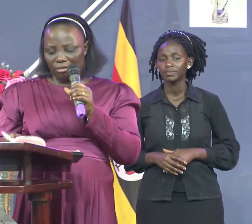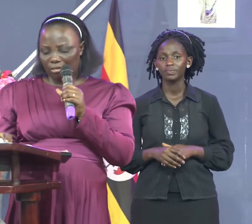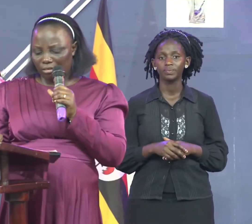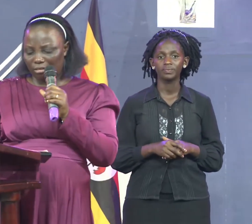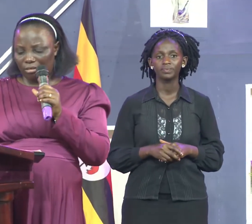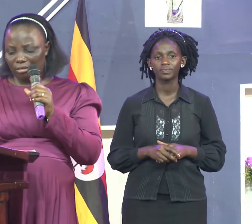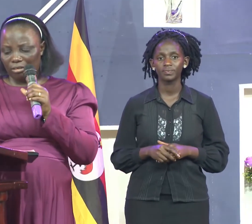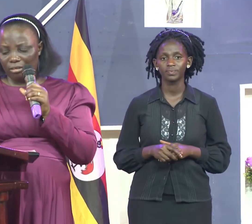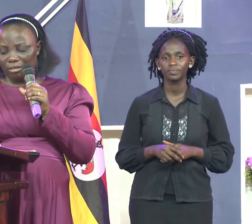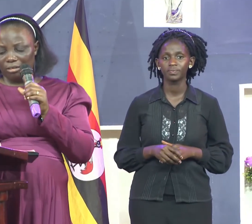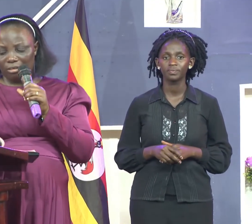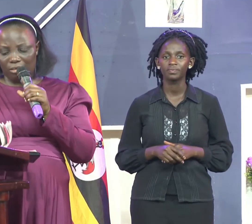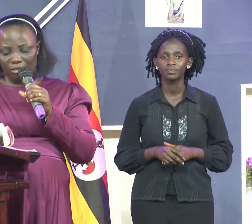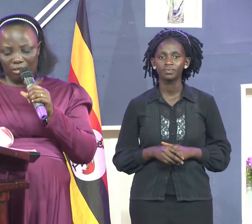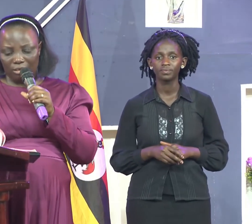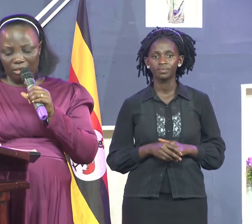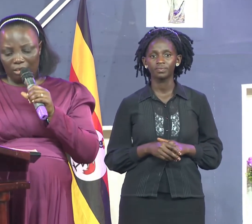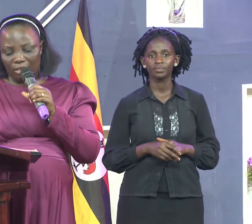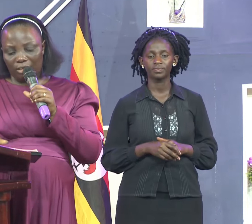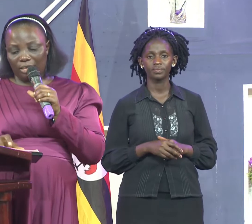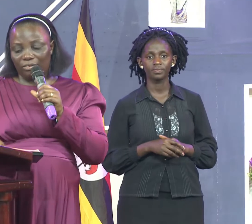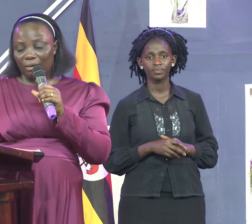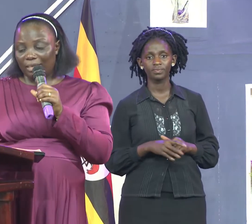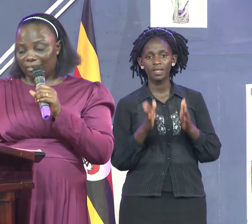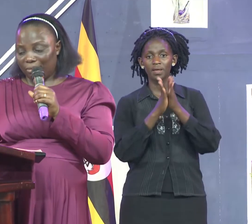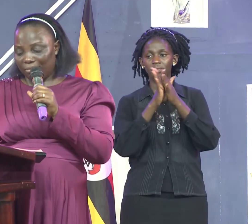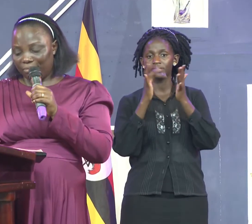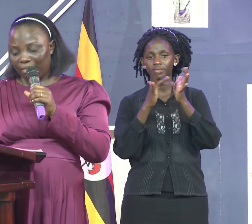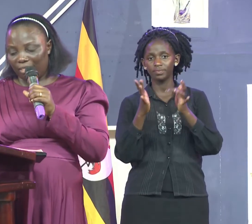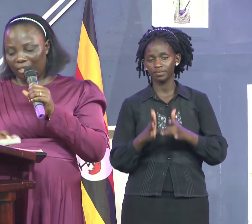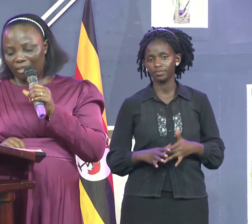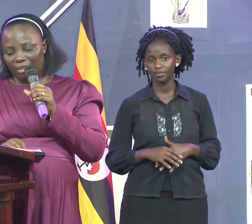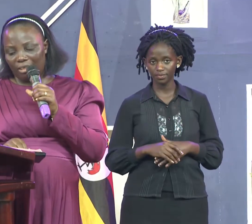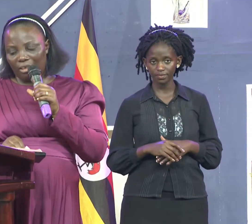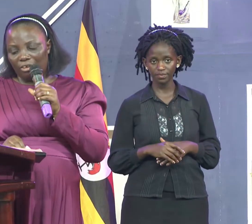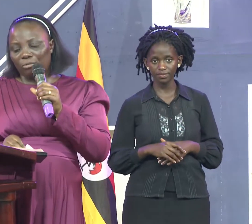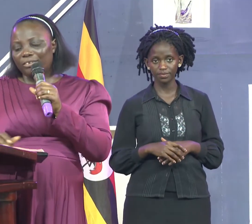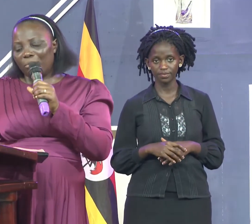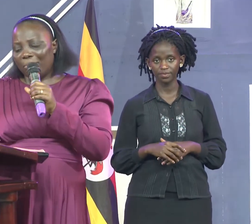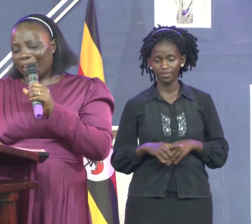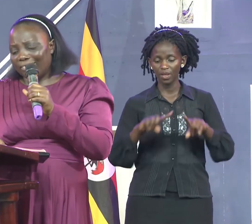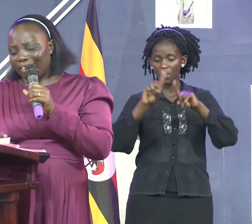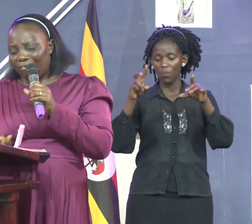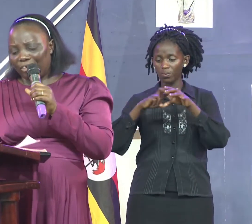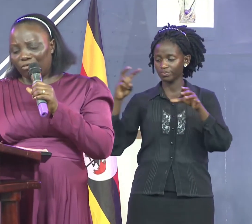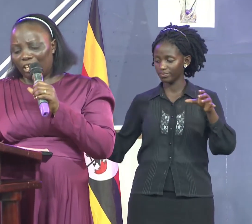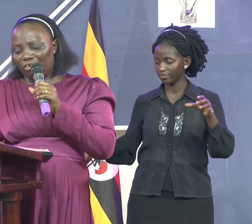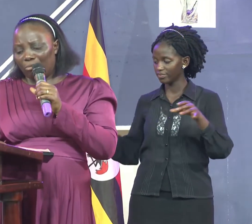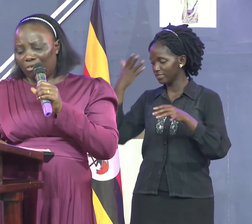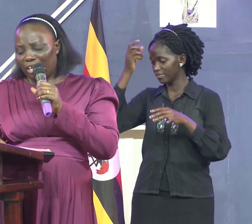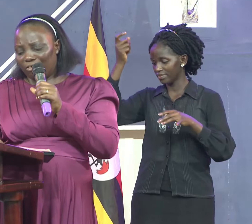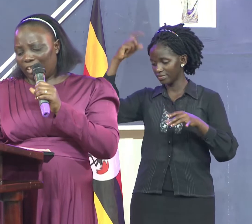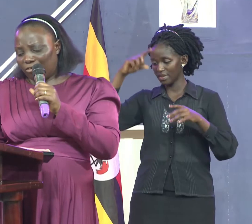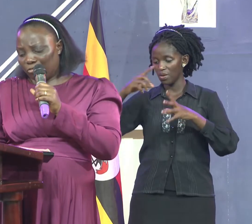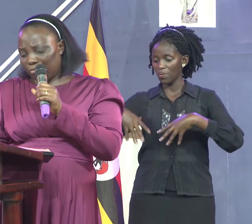who fears the Lord will be praised. Yes, yabazibwe. Praise the Lord. Tubijemu amagezi gaffe